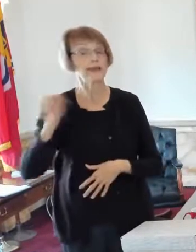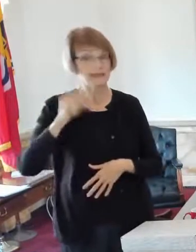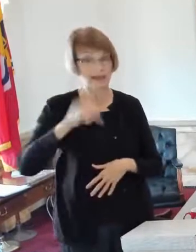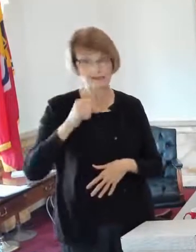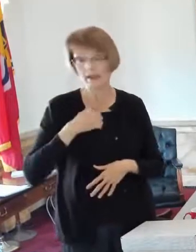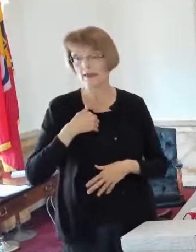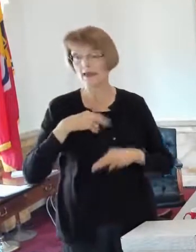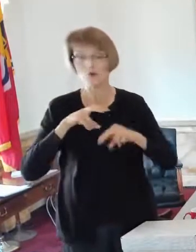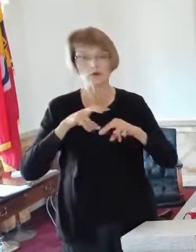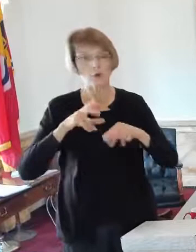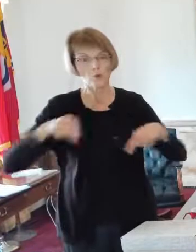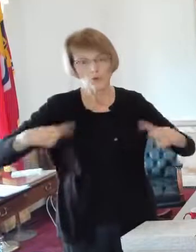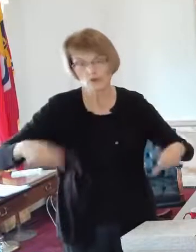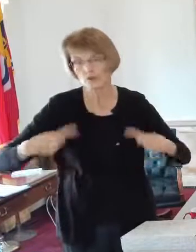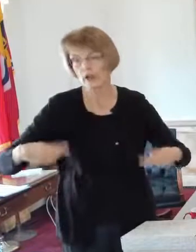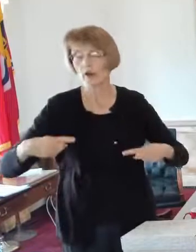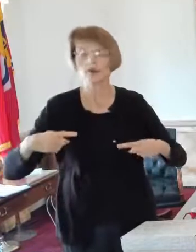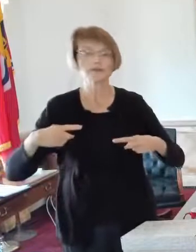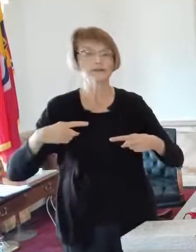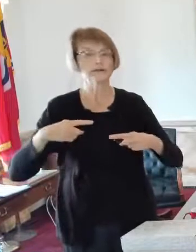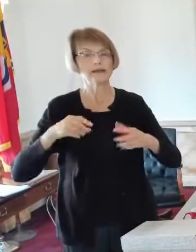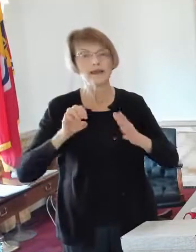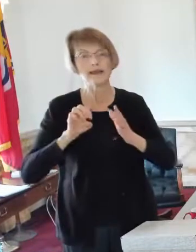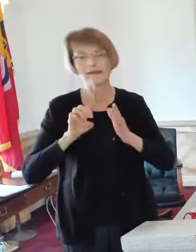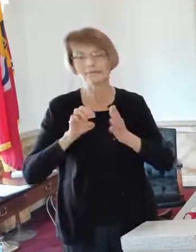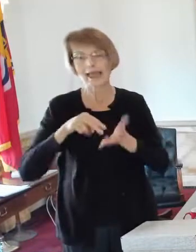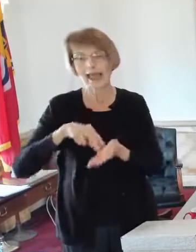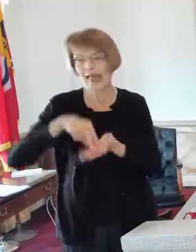are elevators, there are escalators.